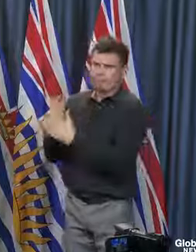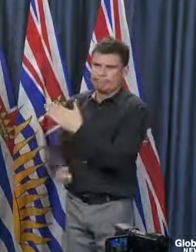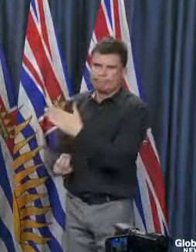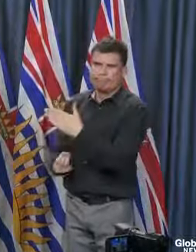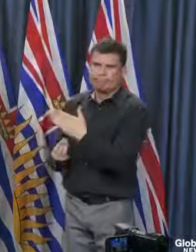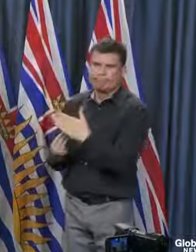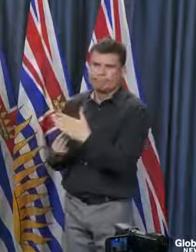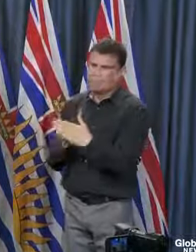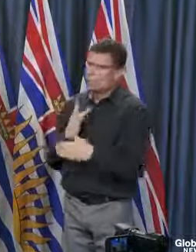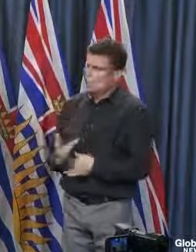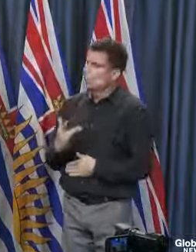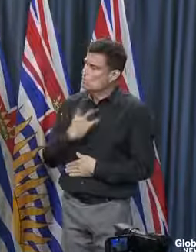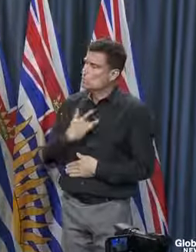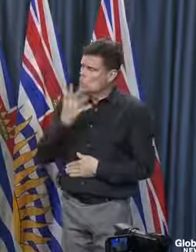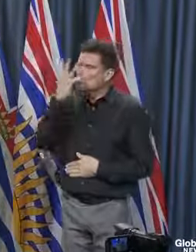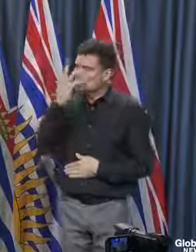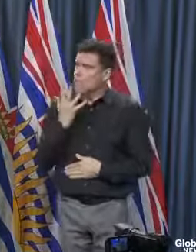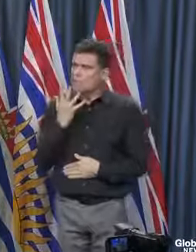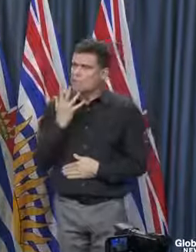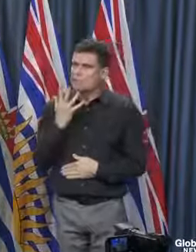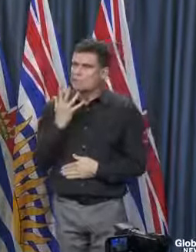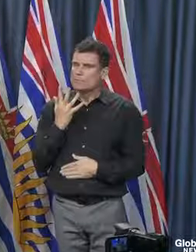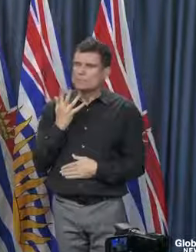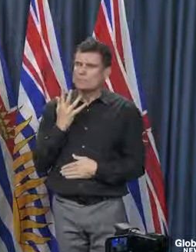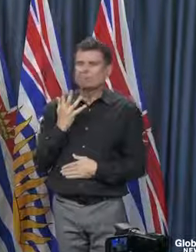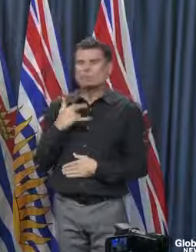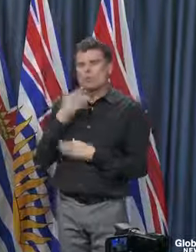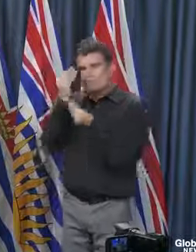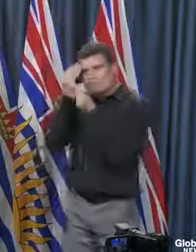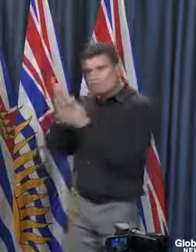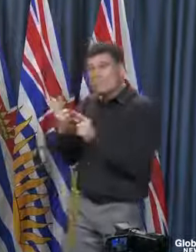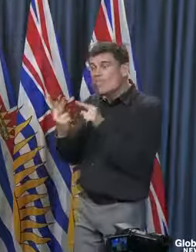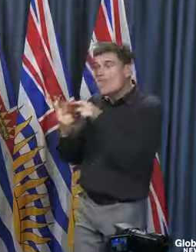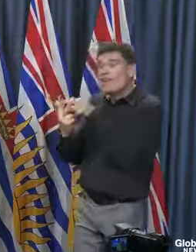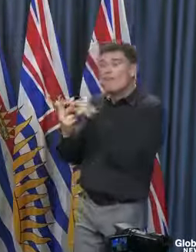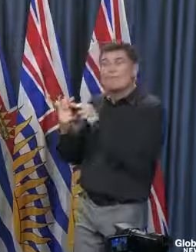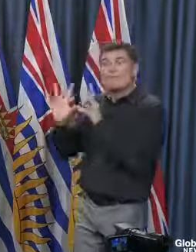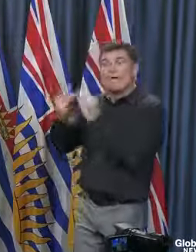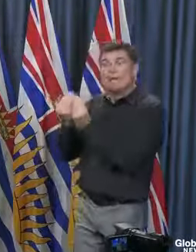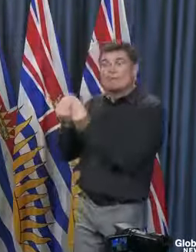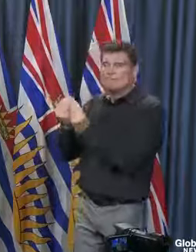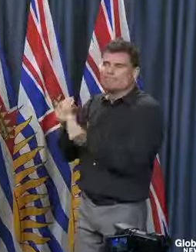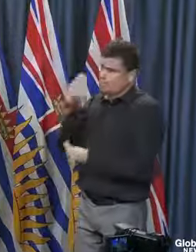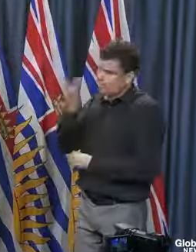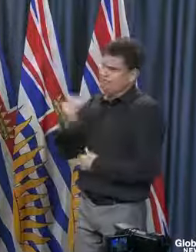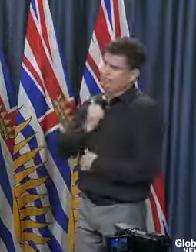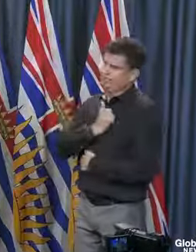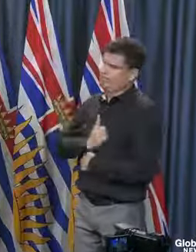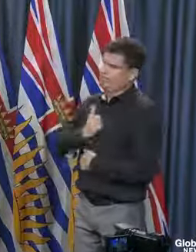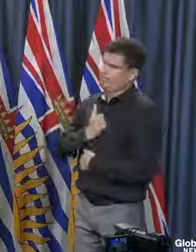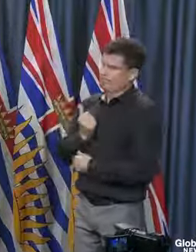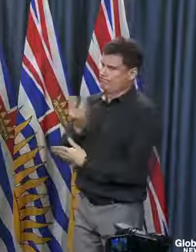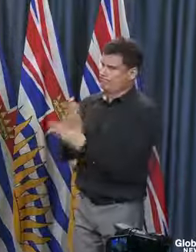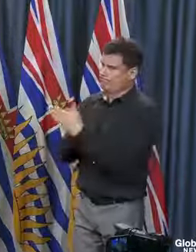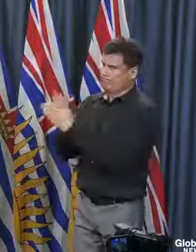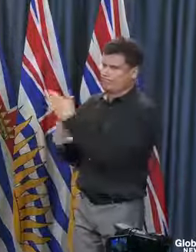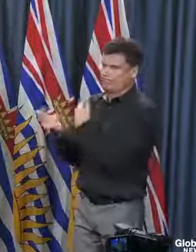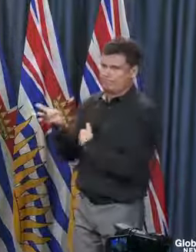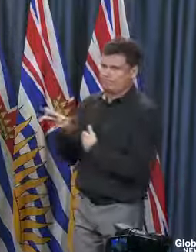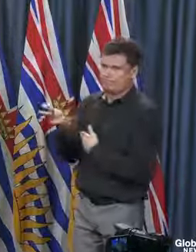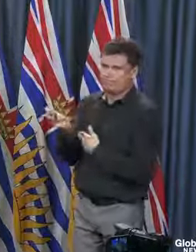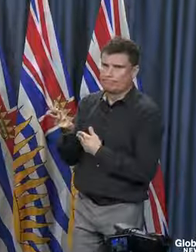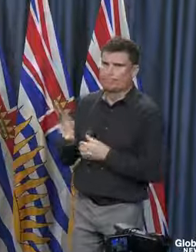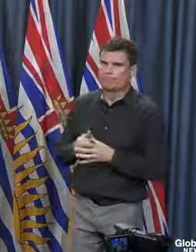and we pass on our condolences to their families. And as noted, 5 have fully recovered. Today we announced